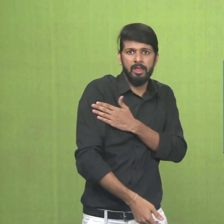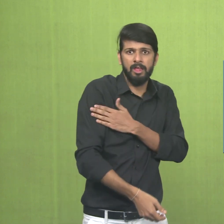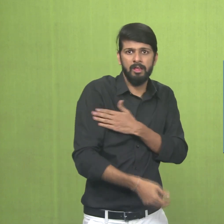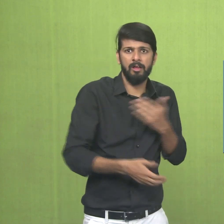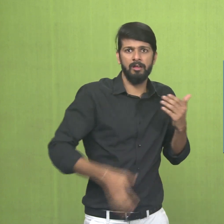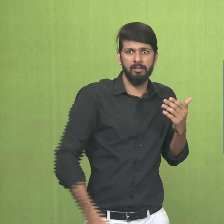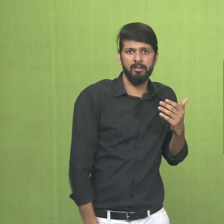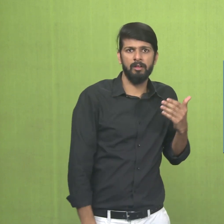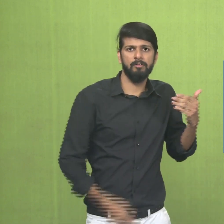arm.